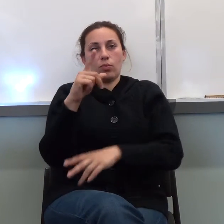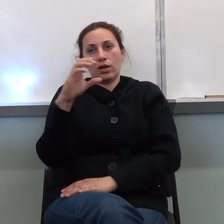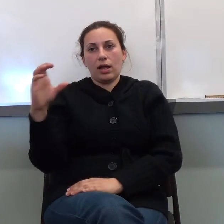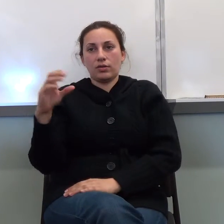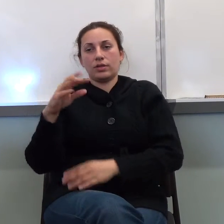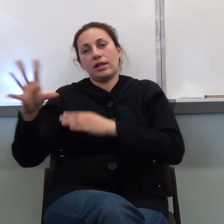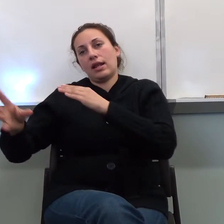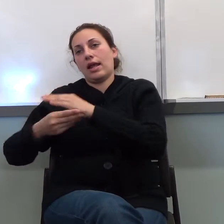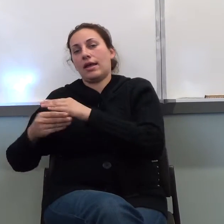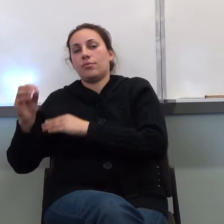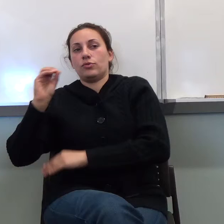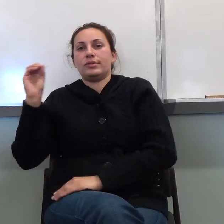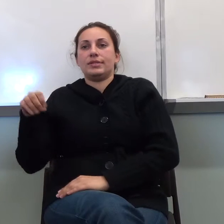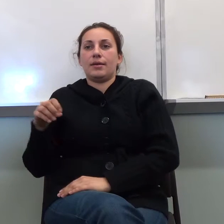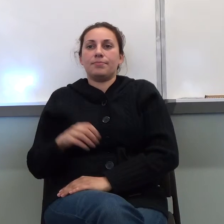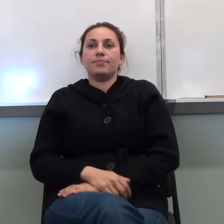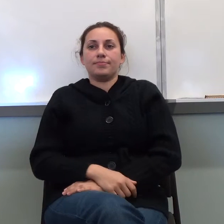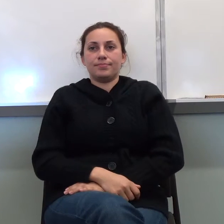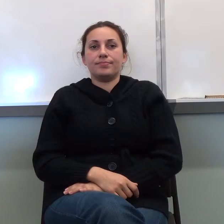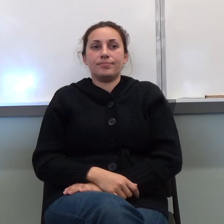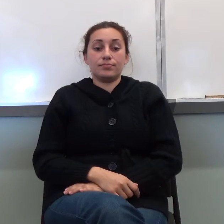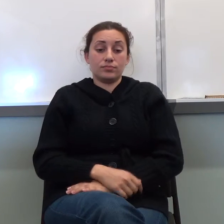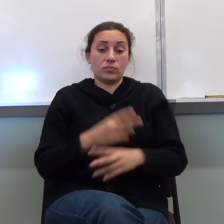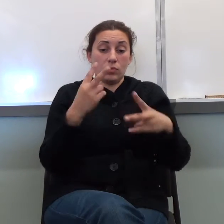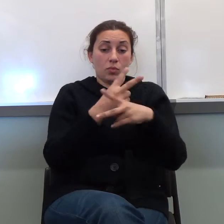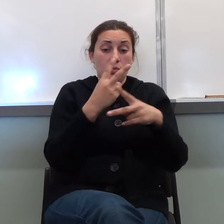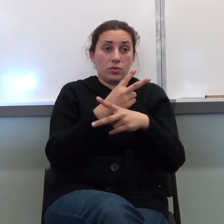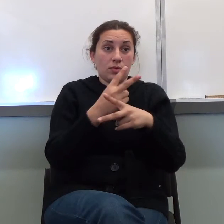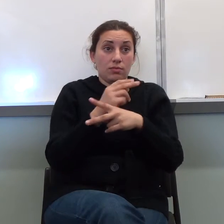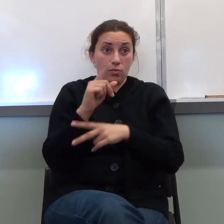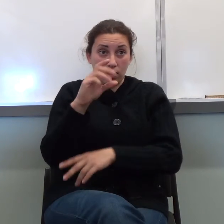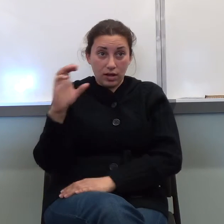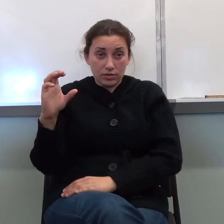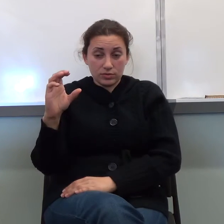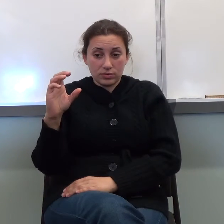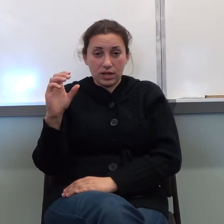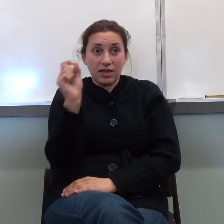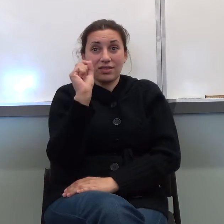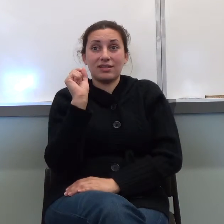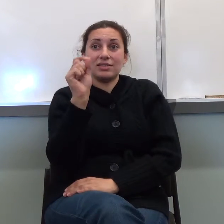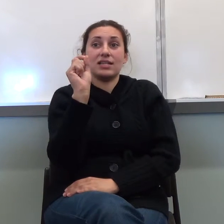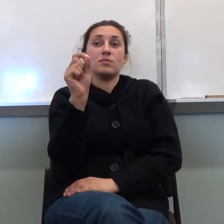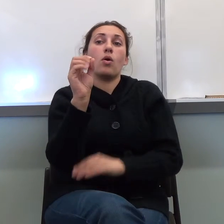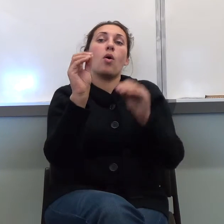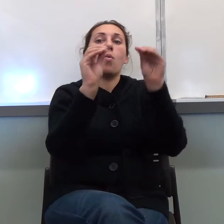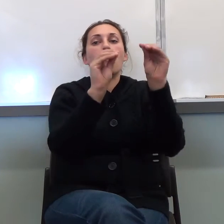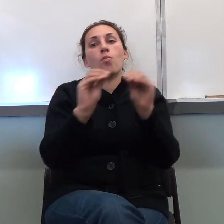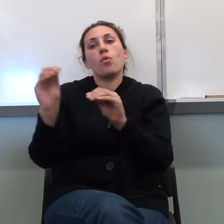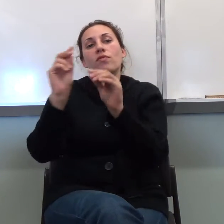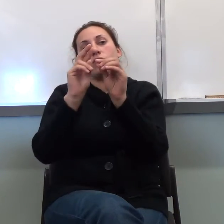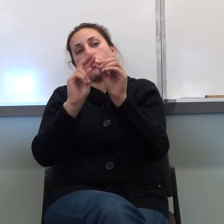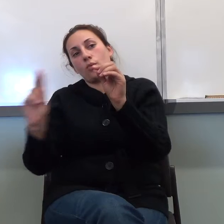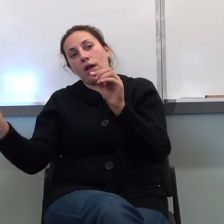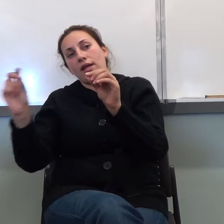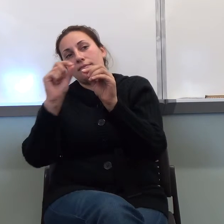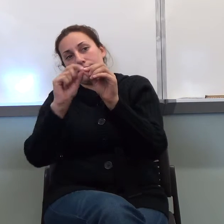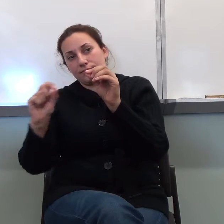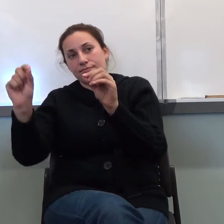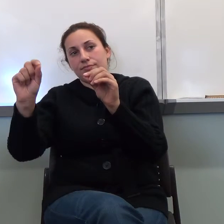sign. So if we multiplied that by 100, we'd be moving the decimal point here to the right. That would give us 55, attach a